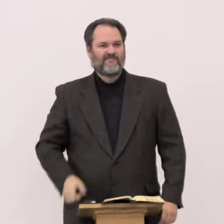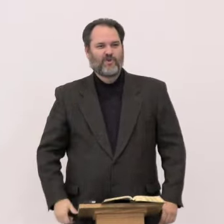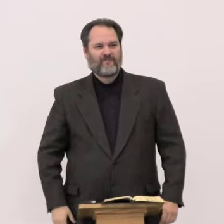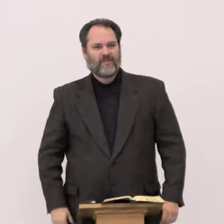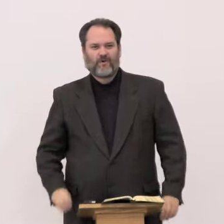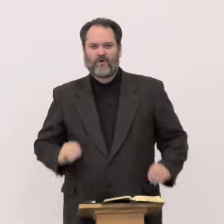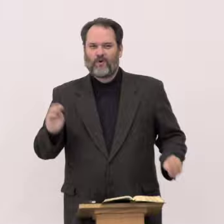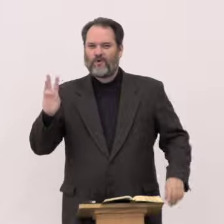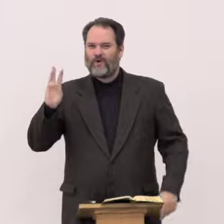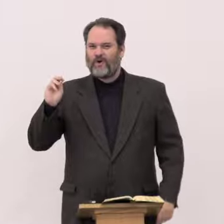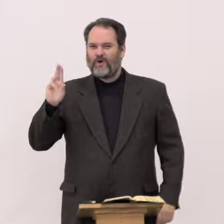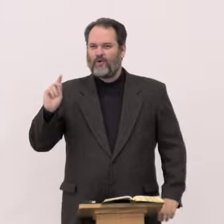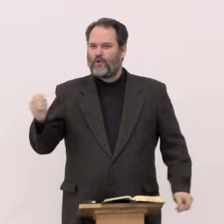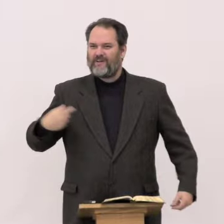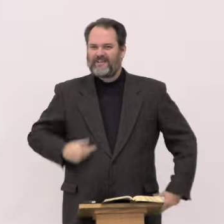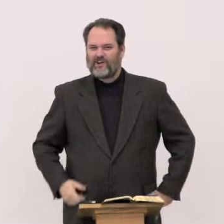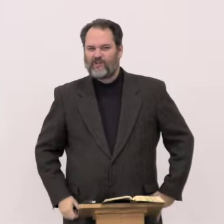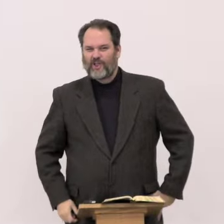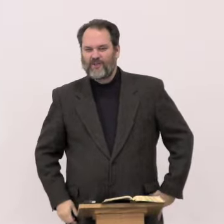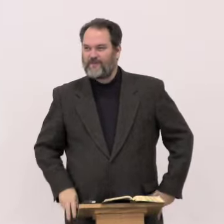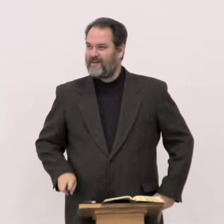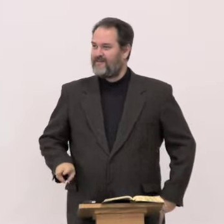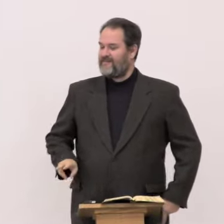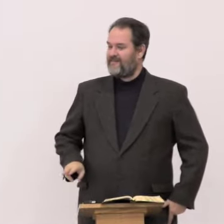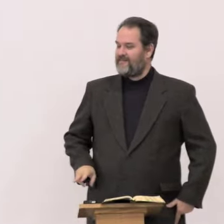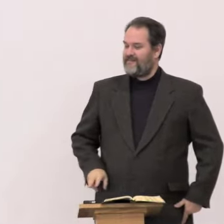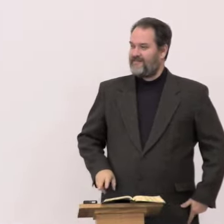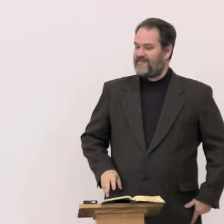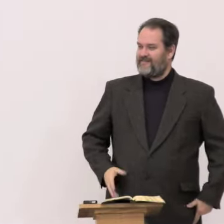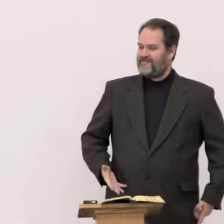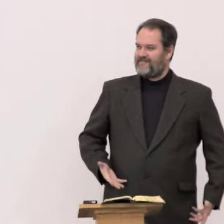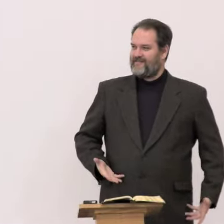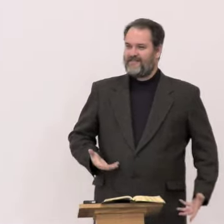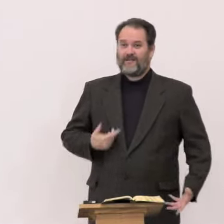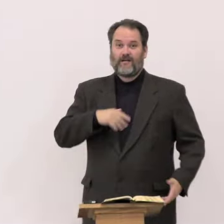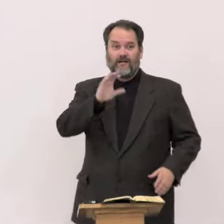You know, because there's no words coming out. Just, you know, it looked weird.